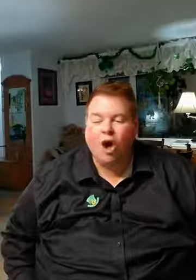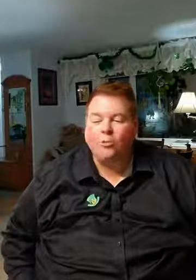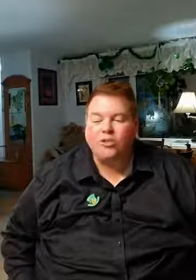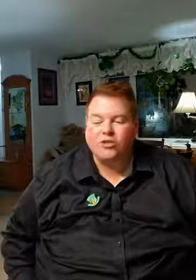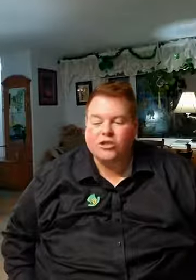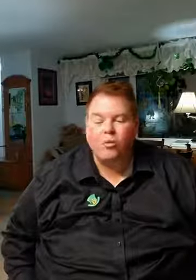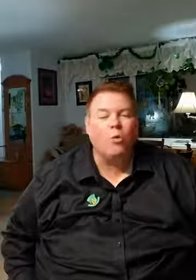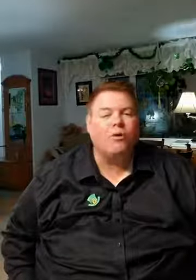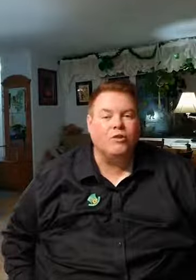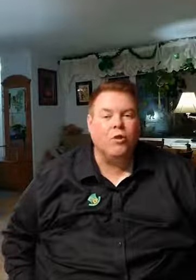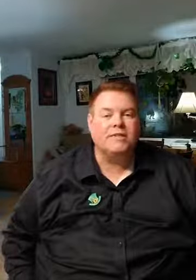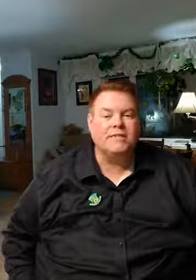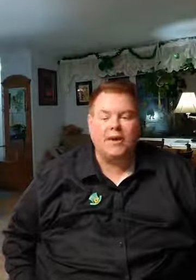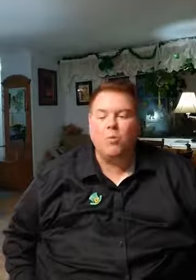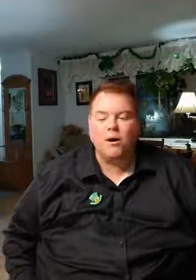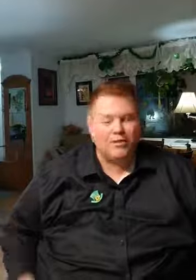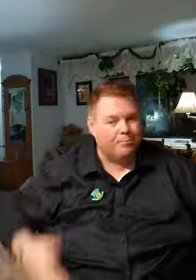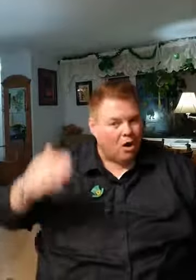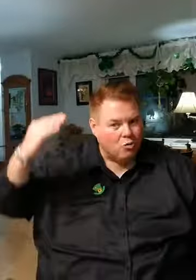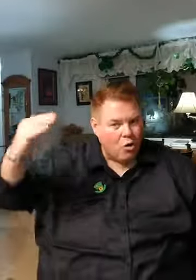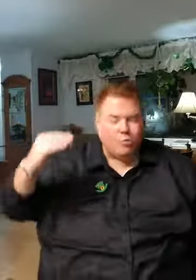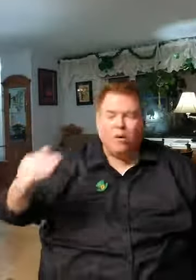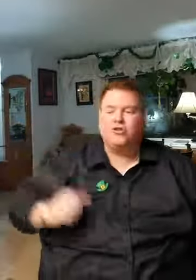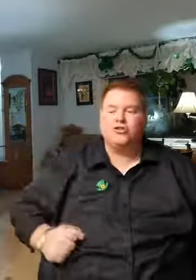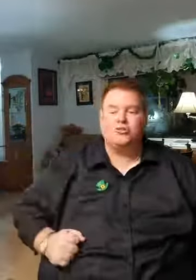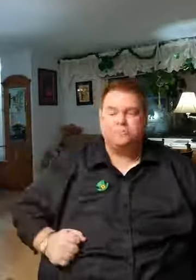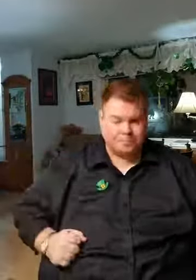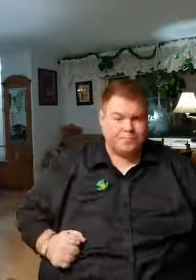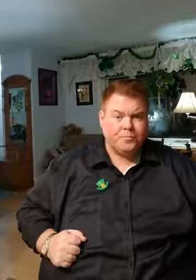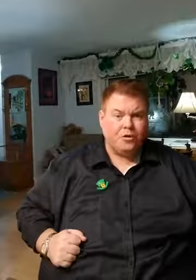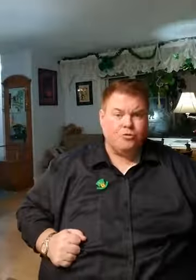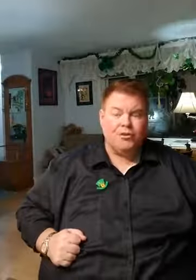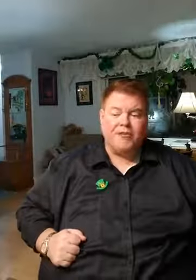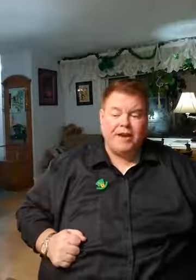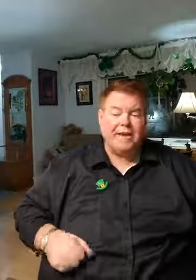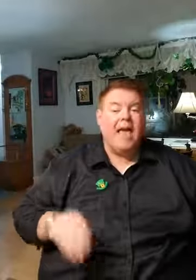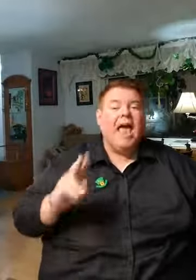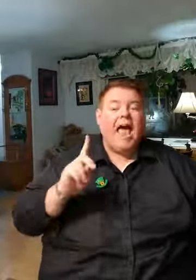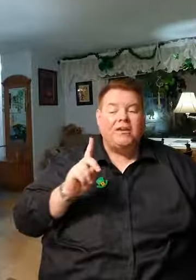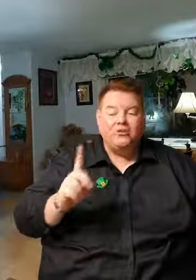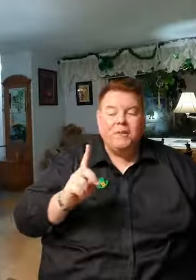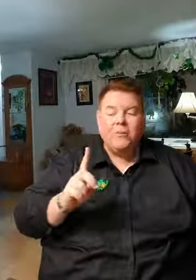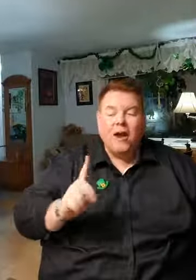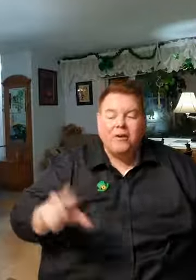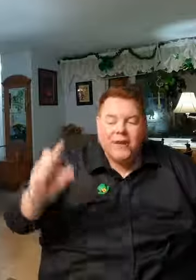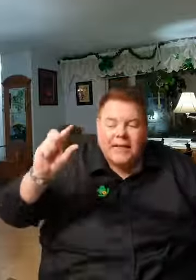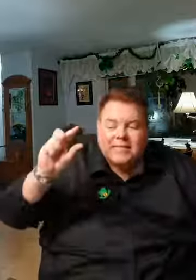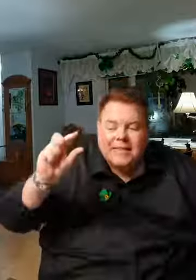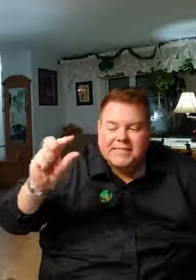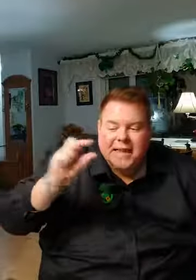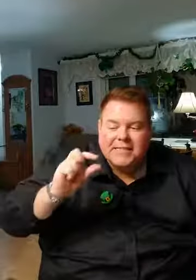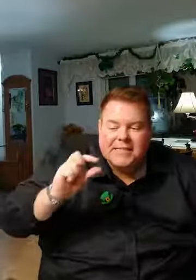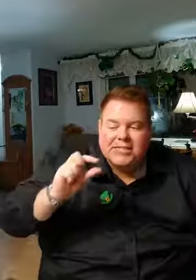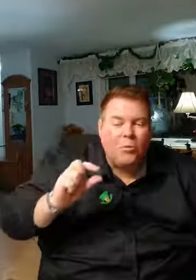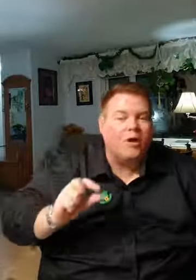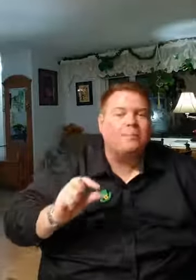optional solo or if you want to sing one of the part 1 or part 2 through to the very end. And do be aware, it says at 61, play